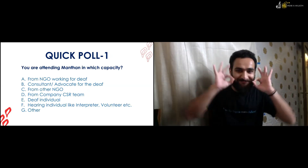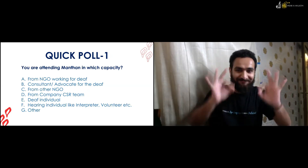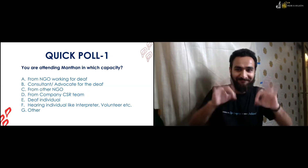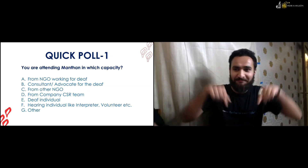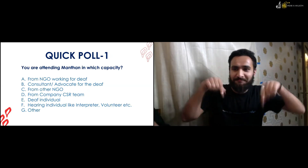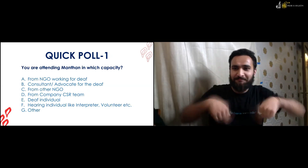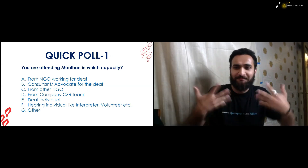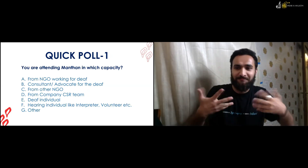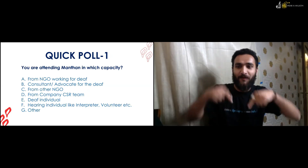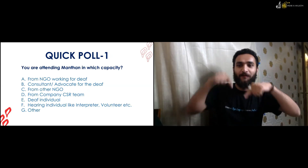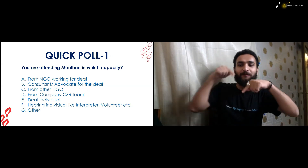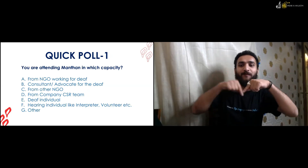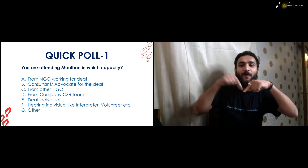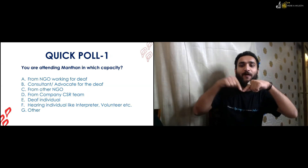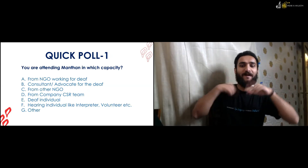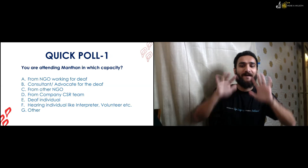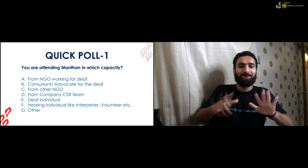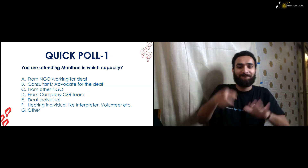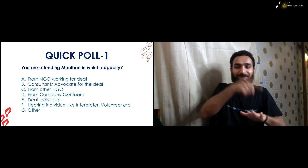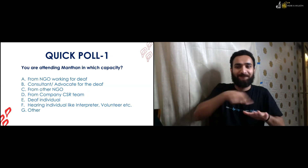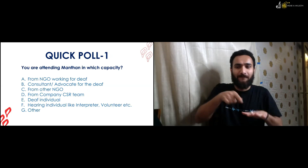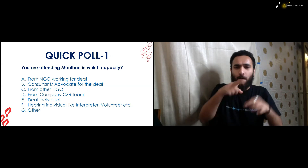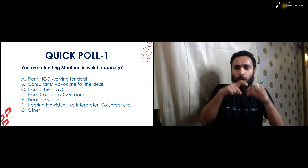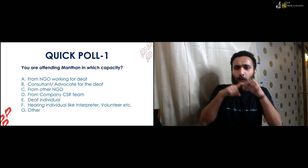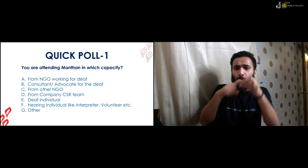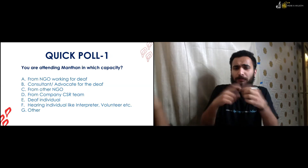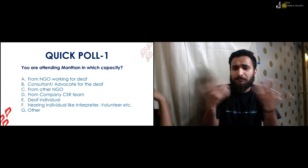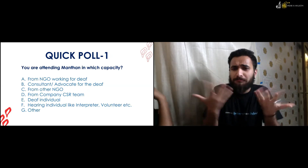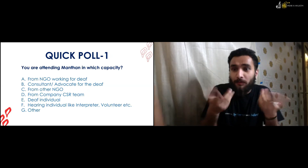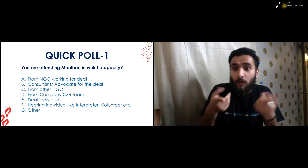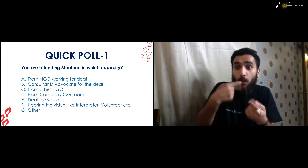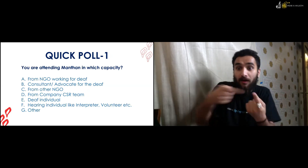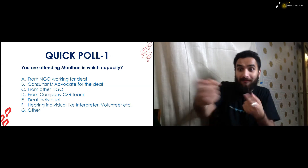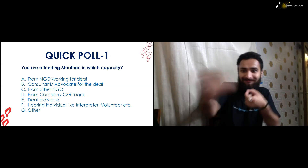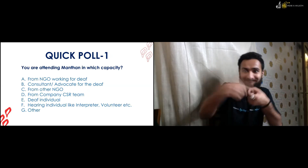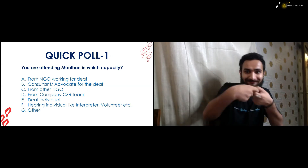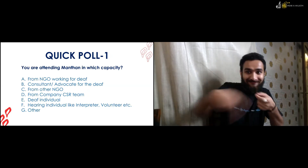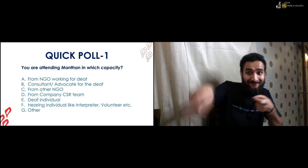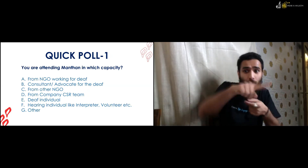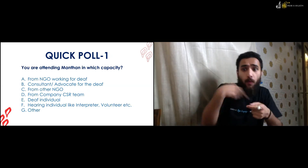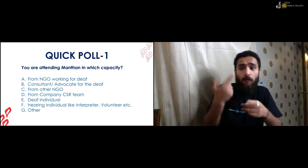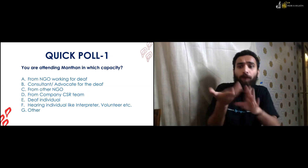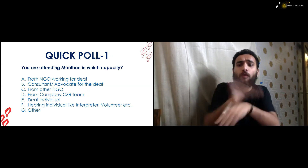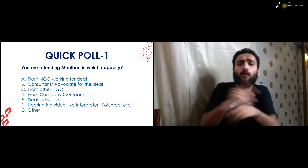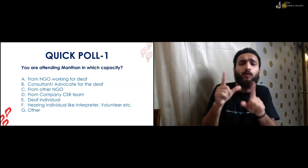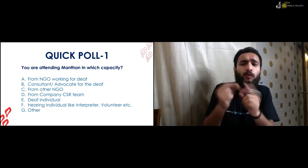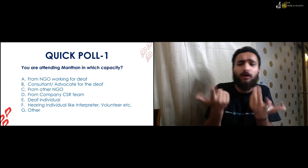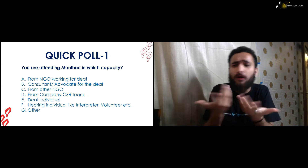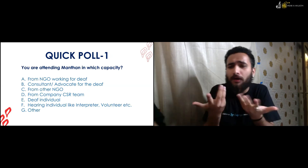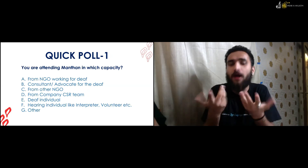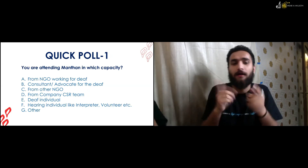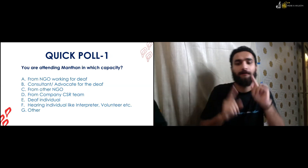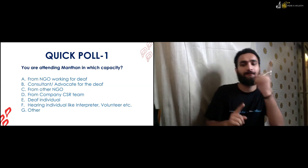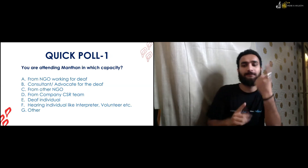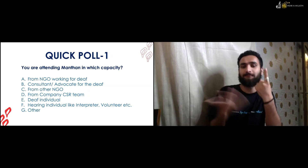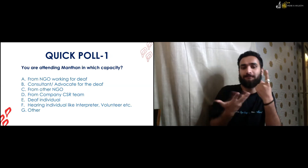hello, everyone. Now we have a poll and we have a question for you. So all the